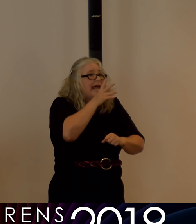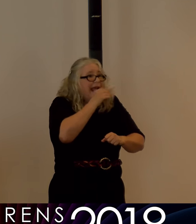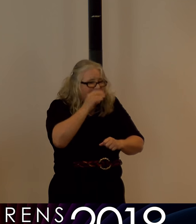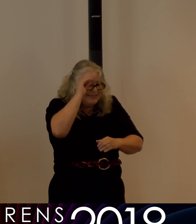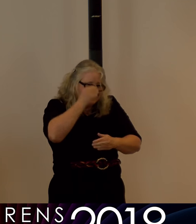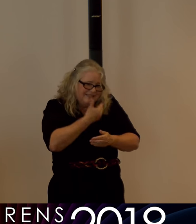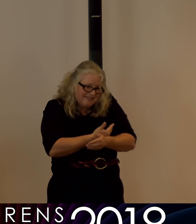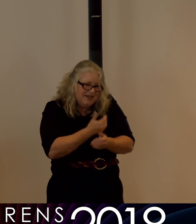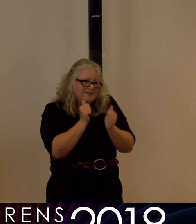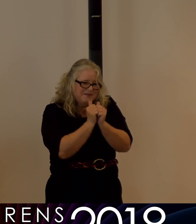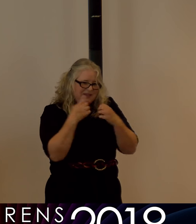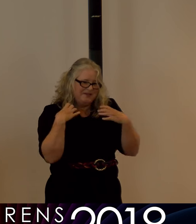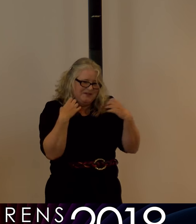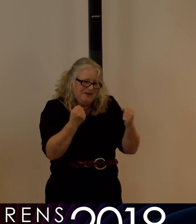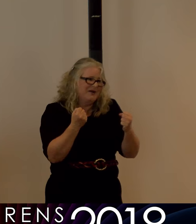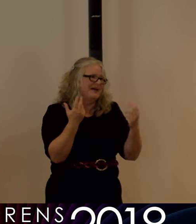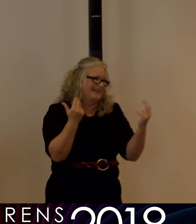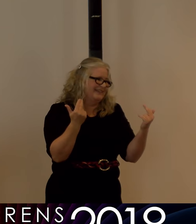for that.